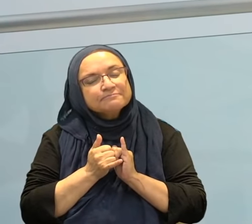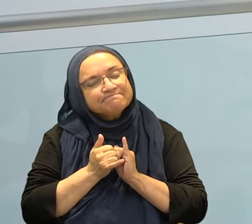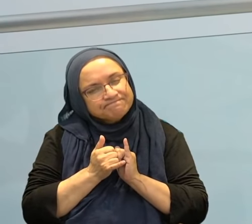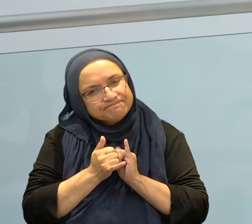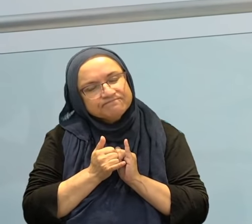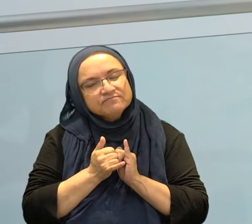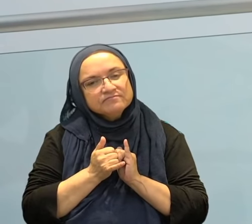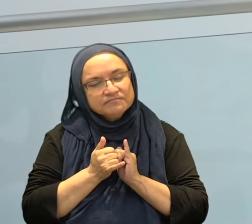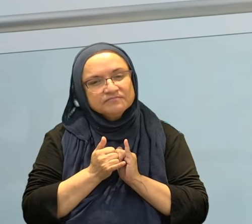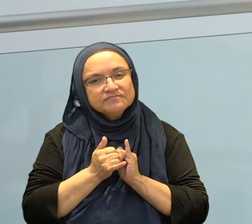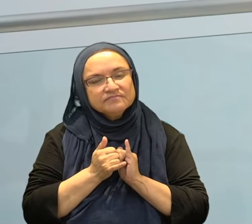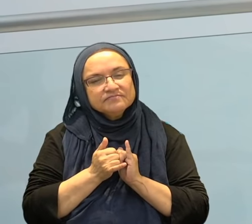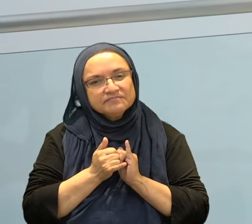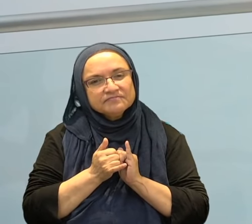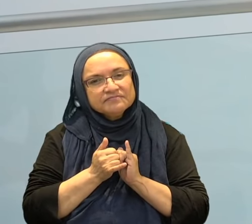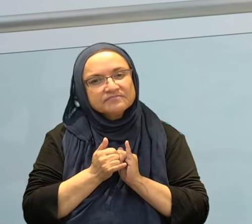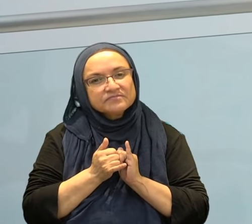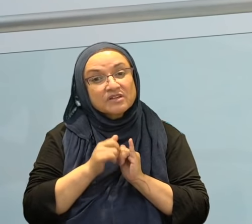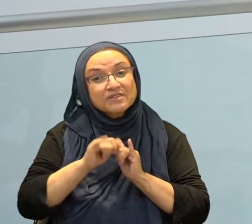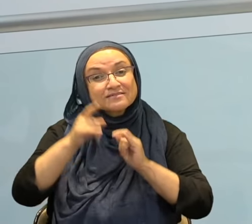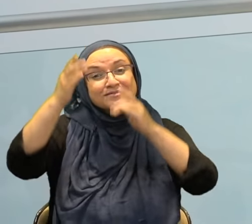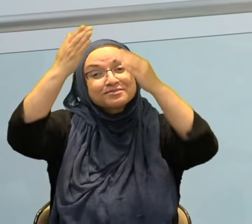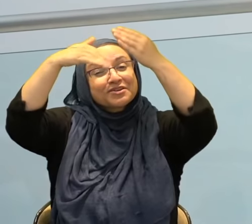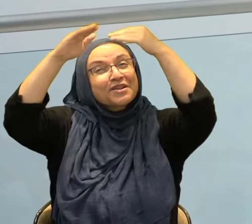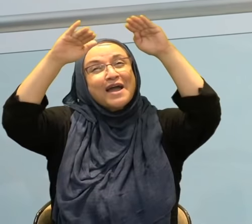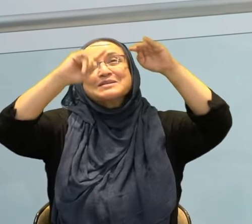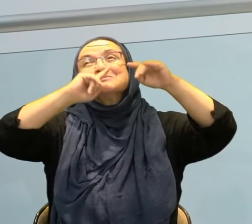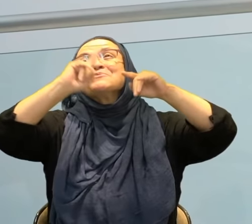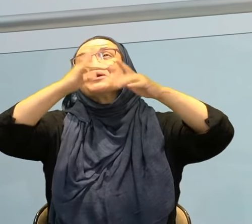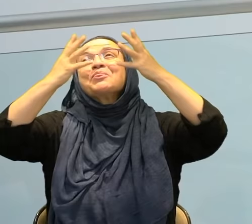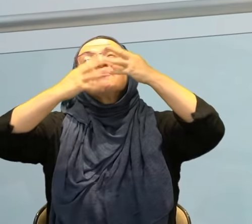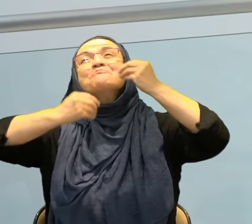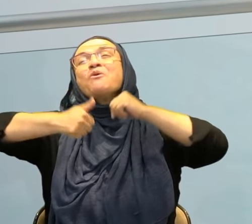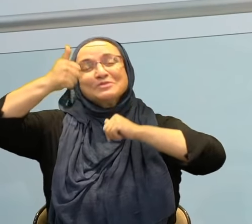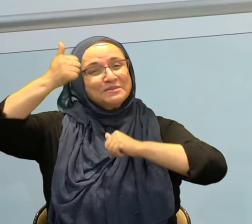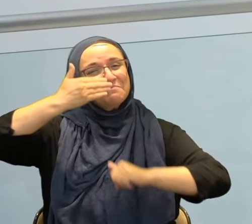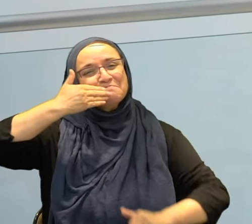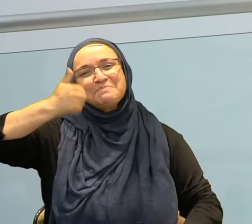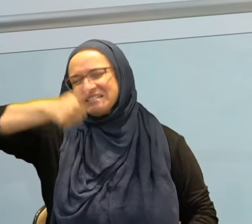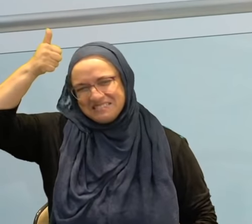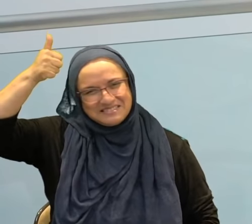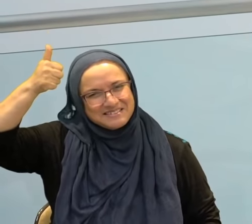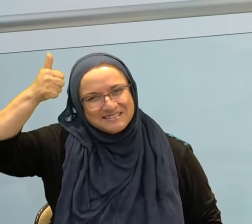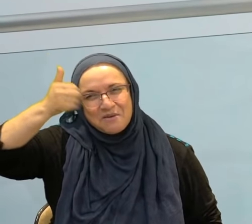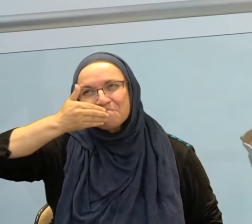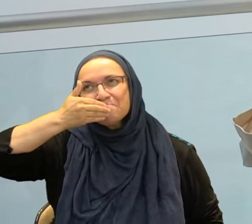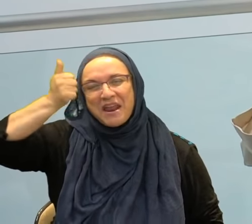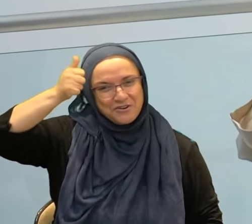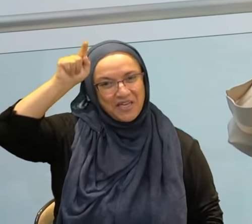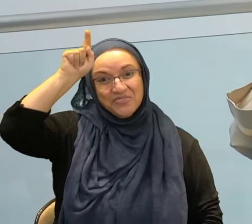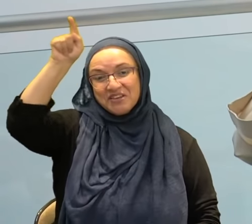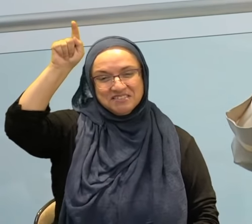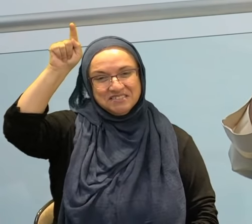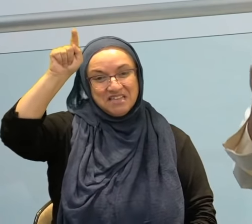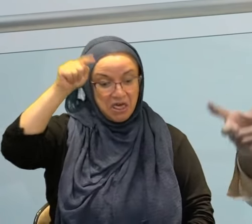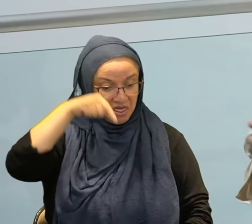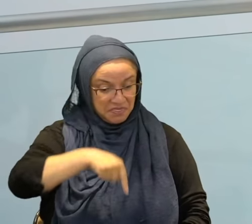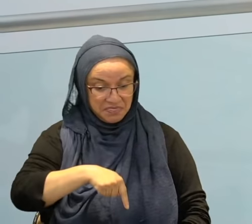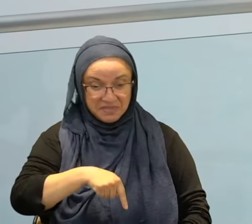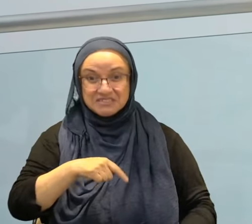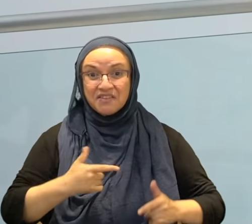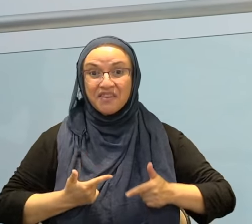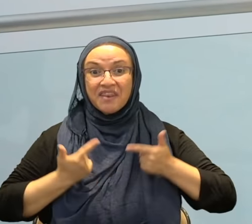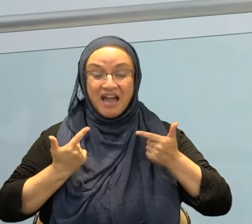Duny seemingly at least seems to keep getting worse. And one of the things that happens to us is that sometimes it's also our